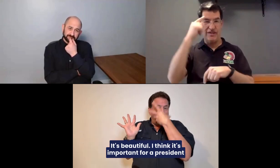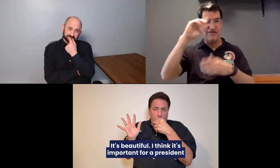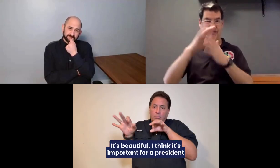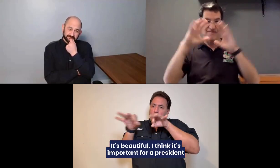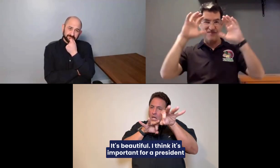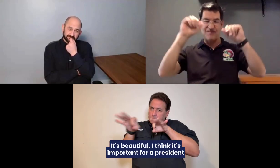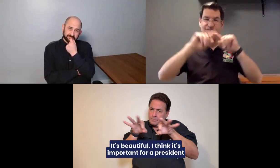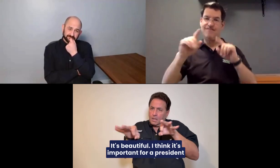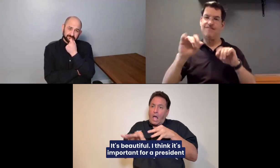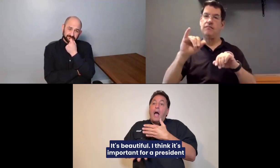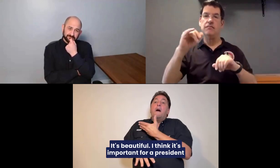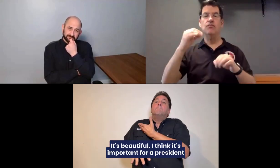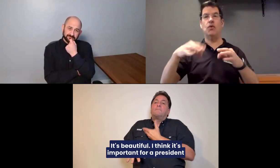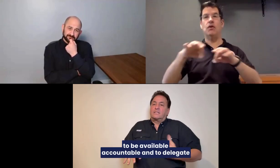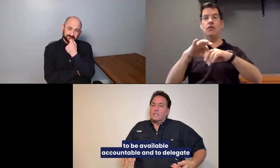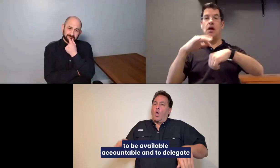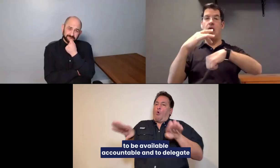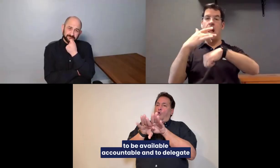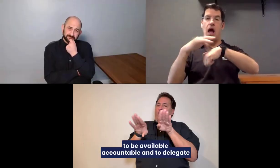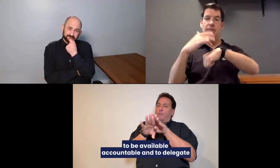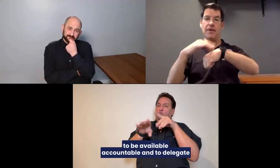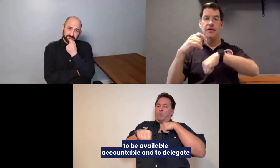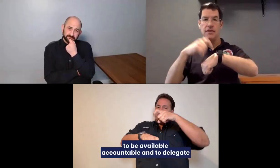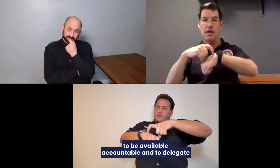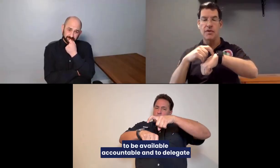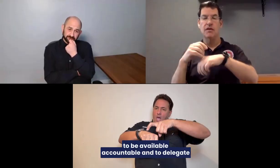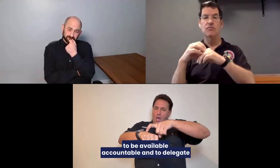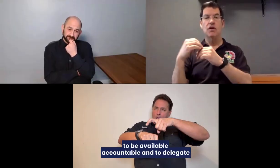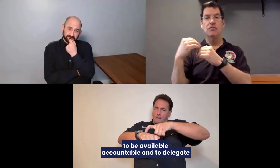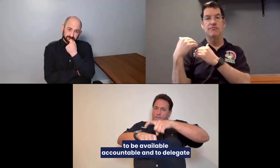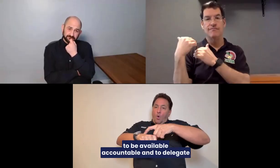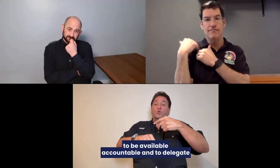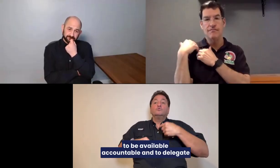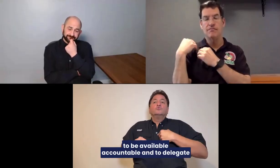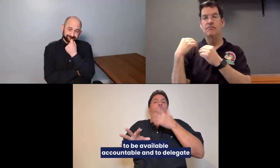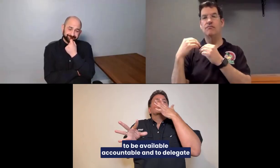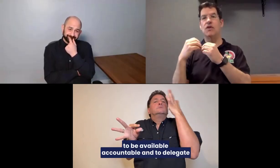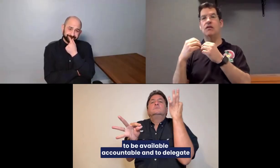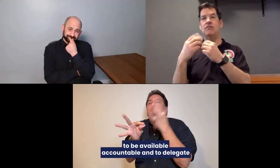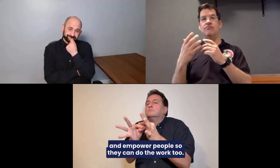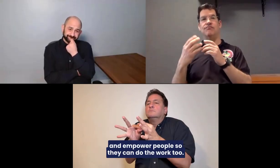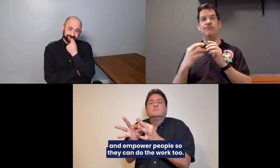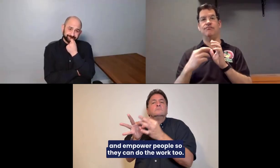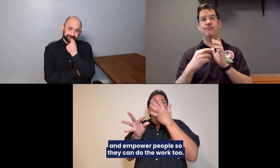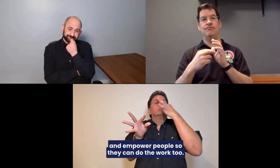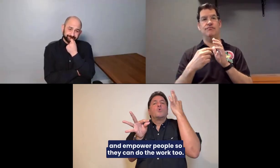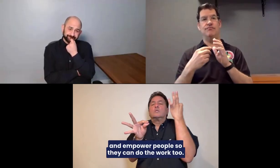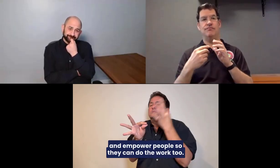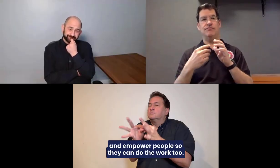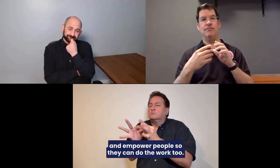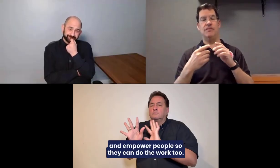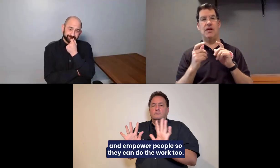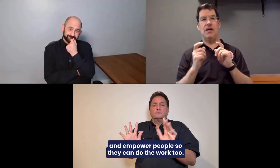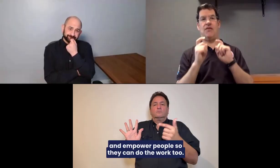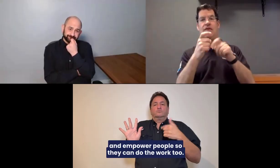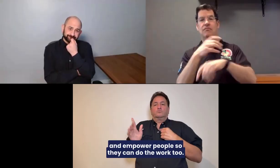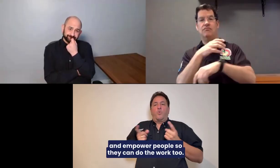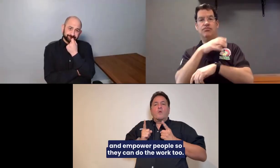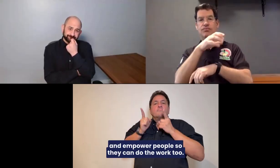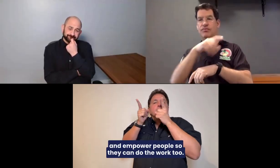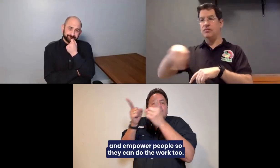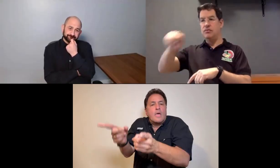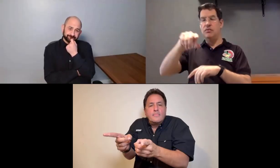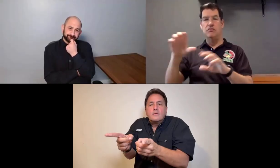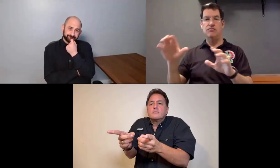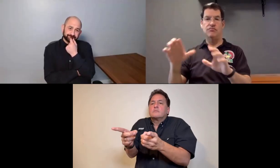think it's important for a president to be available, accountable, and to delegate and empower people so they can do the